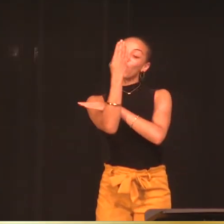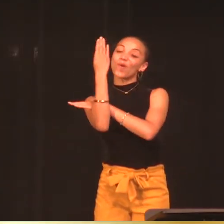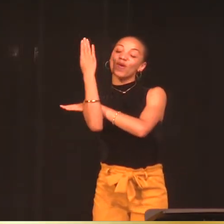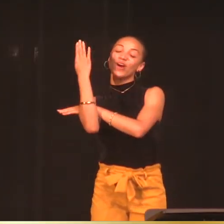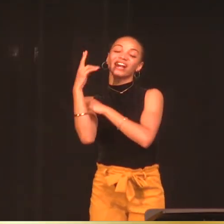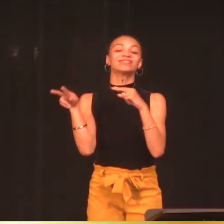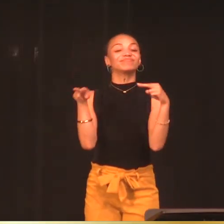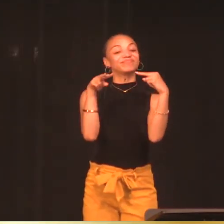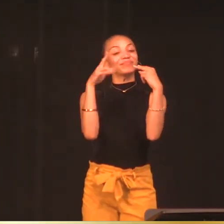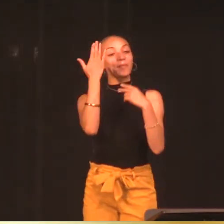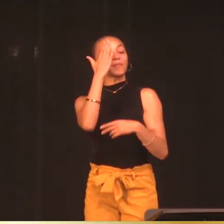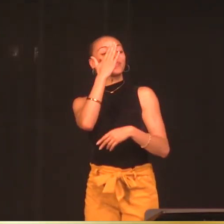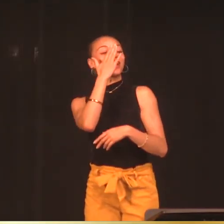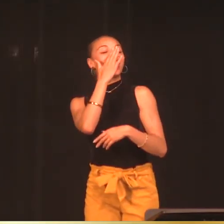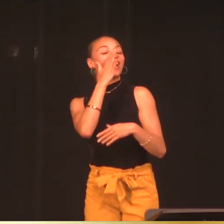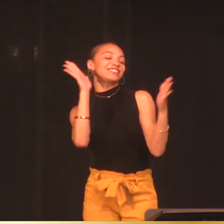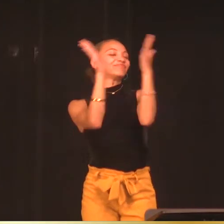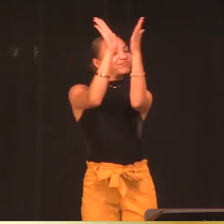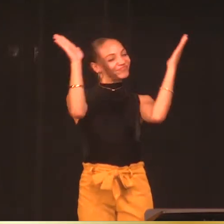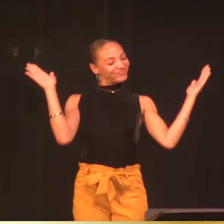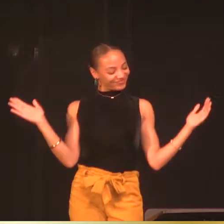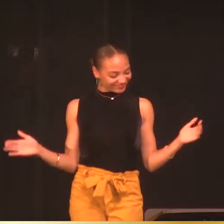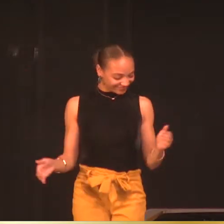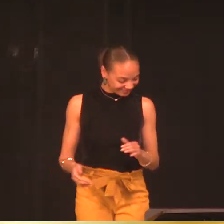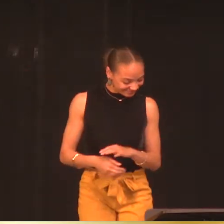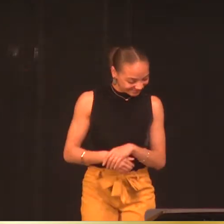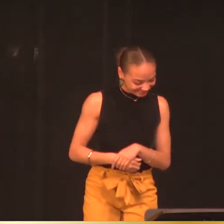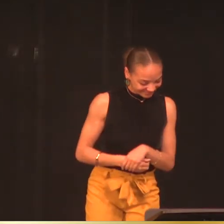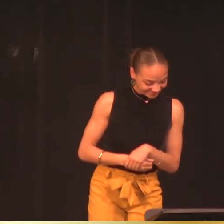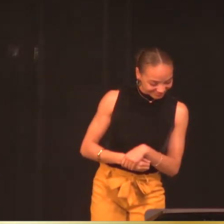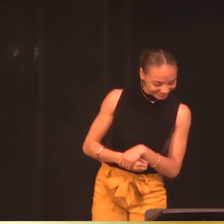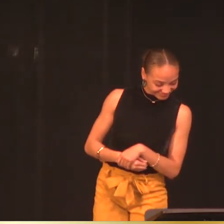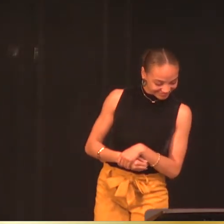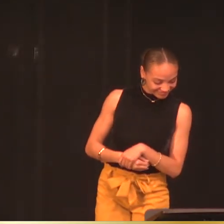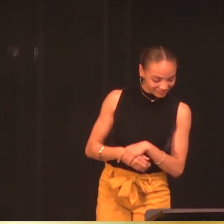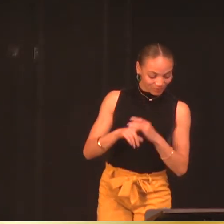those buildings. In the morning, look yourself in the mirror and give yourself a high five.